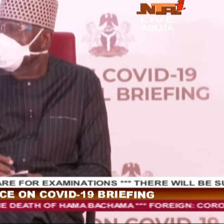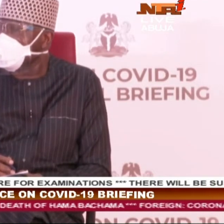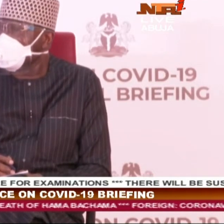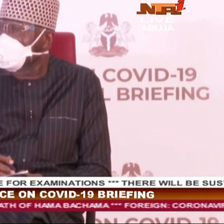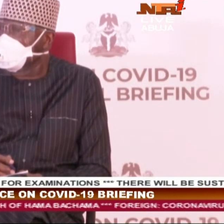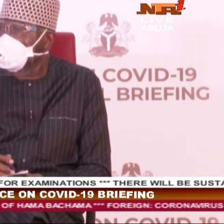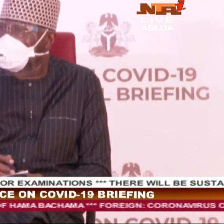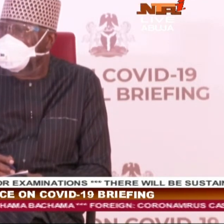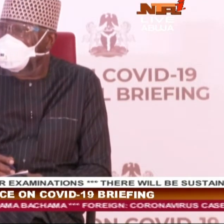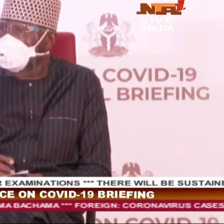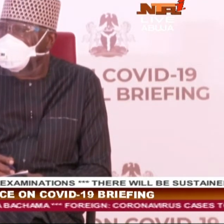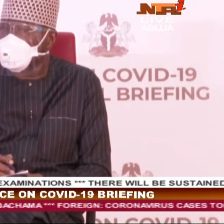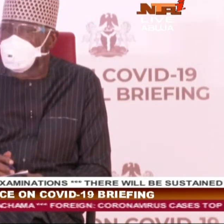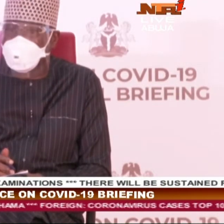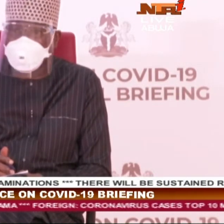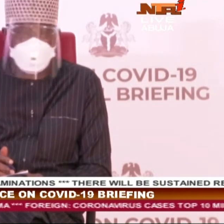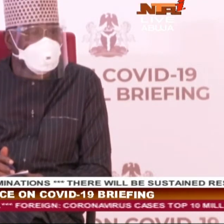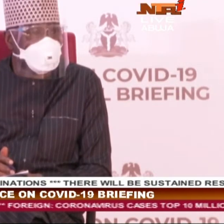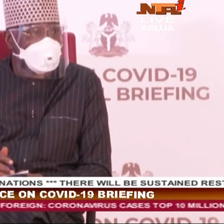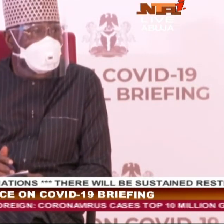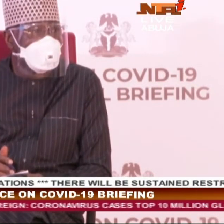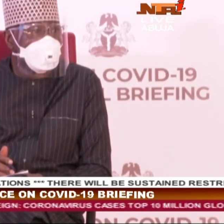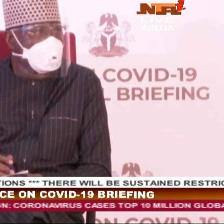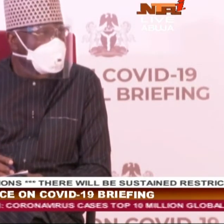considering any form of maybe palliative